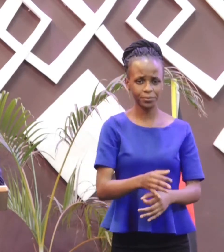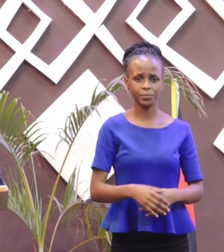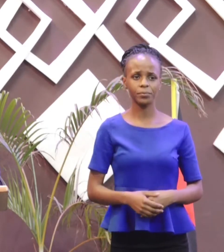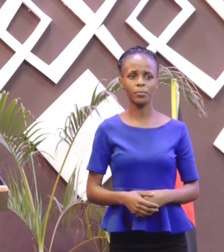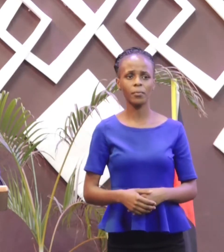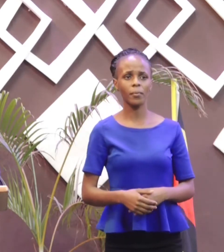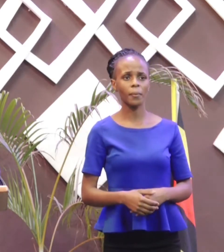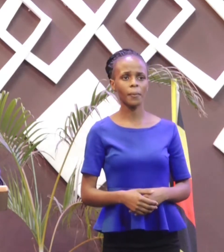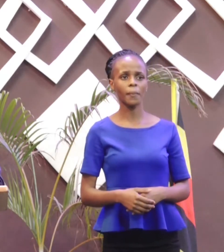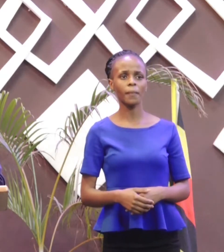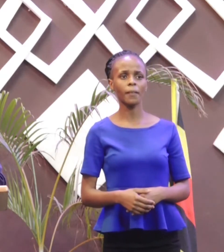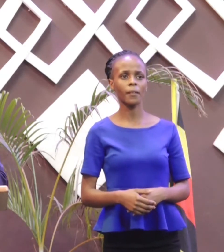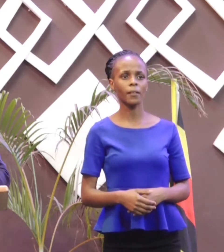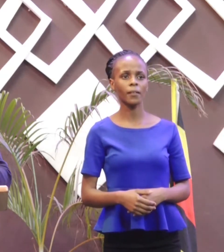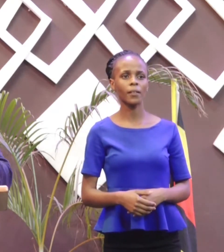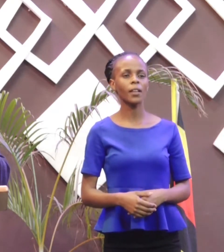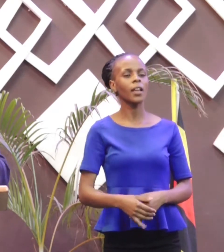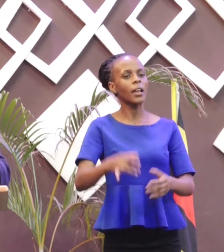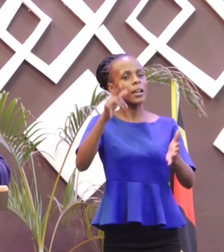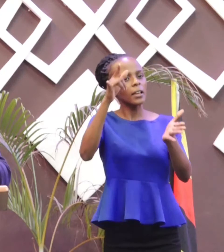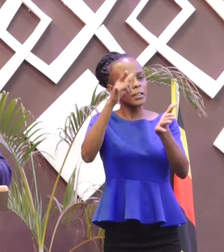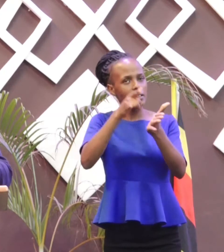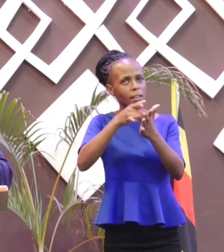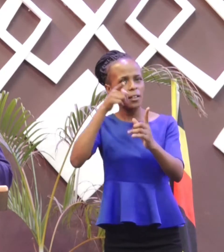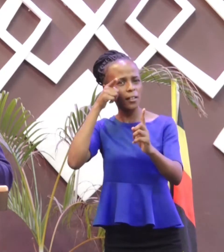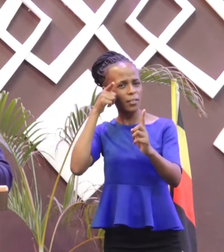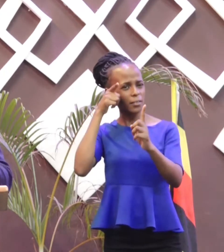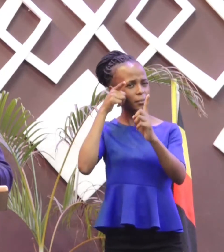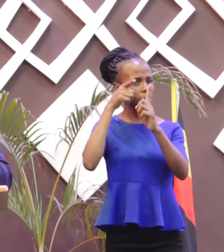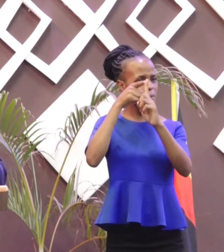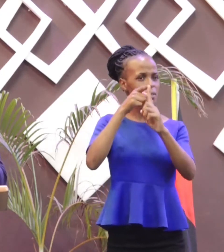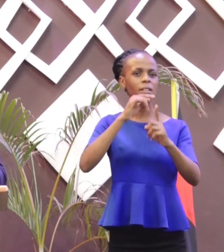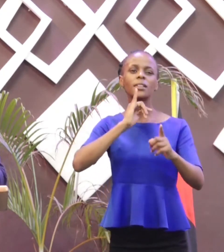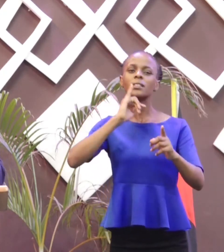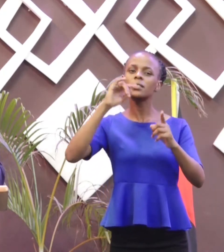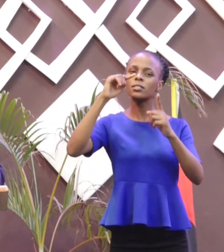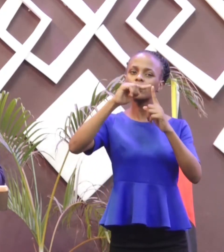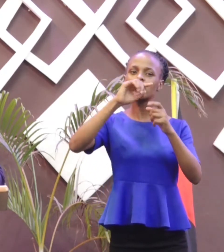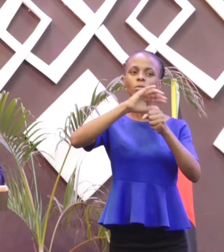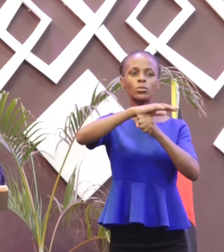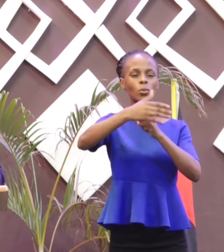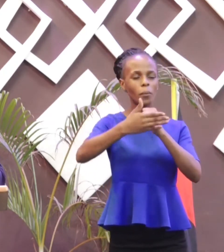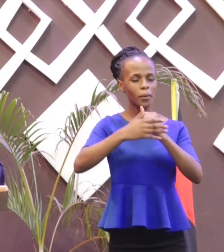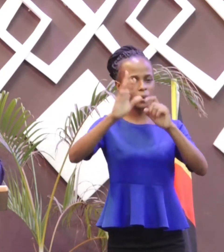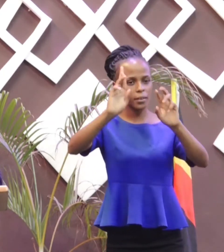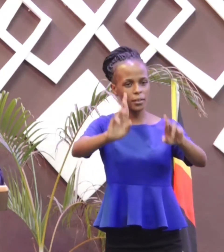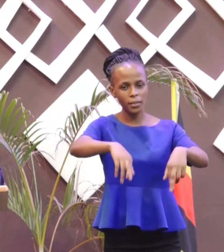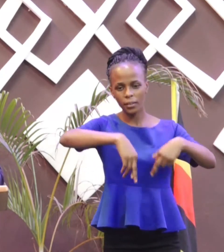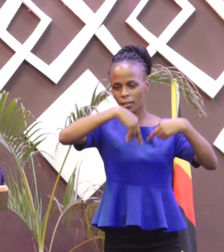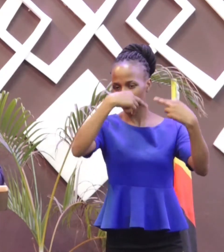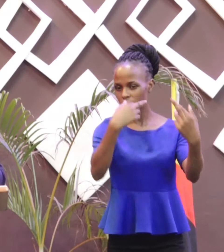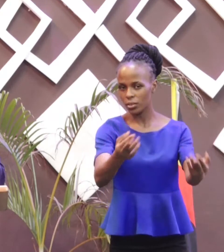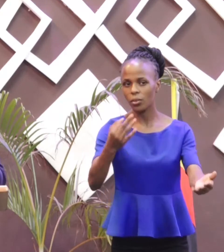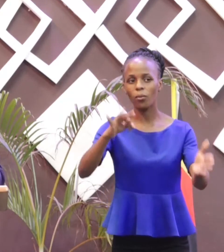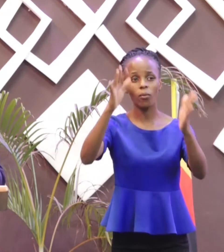ng'okukkiriza kwaffe kumaze okugezesebwa, that the intention is to cause a result of